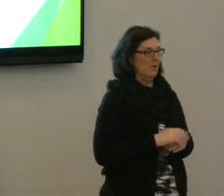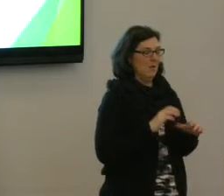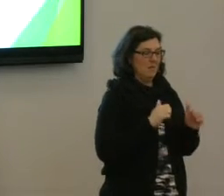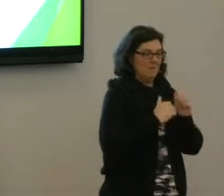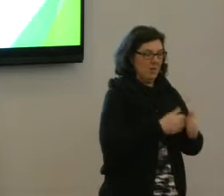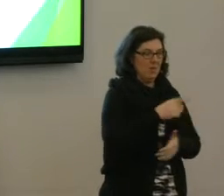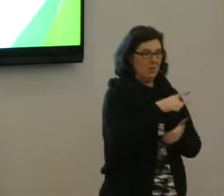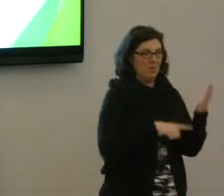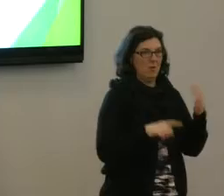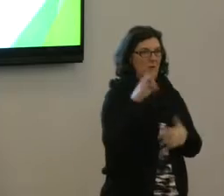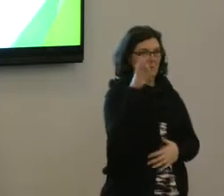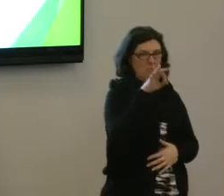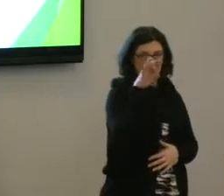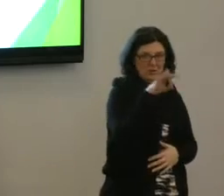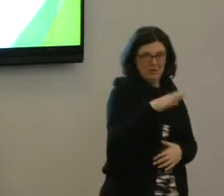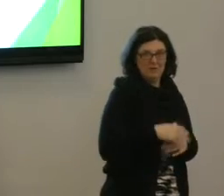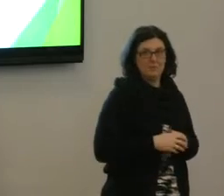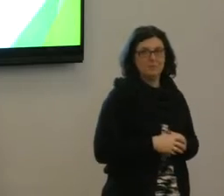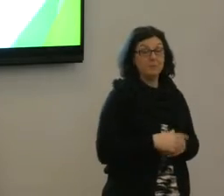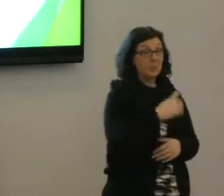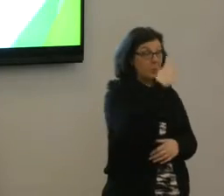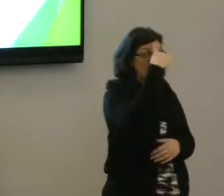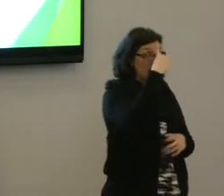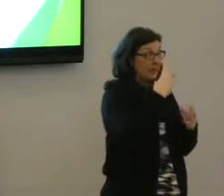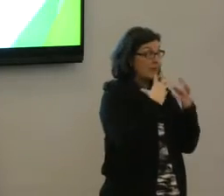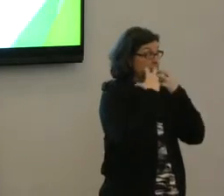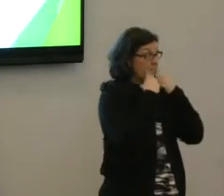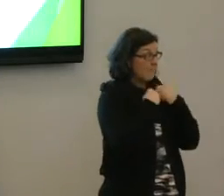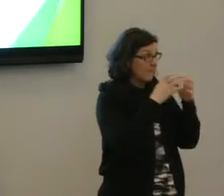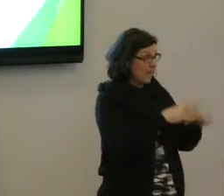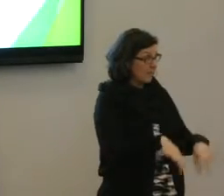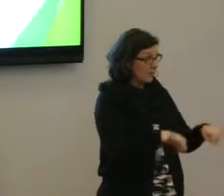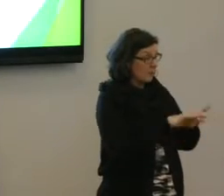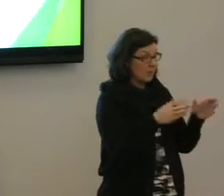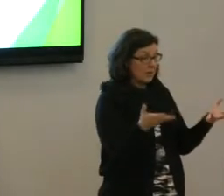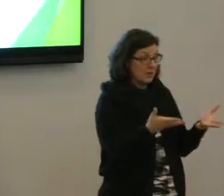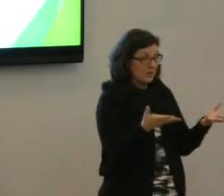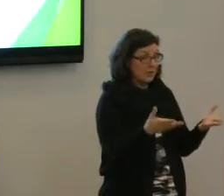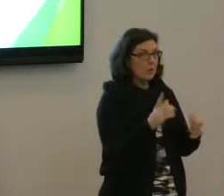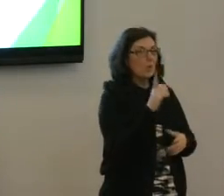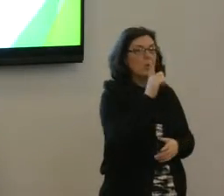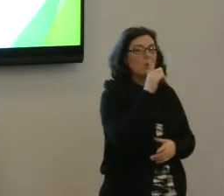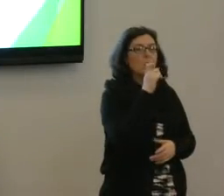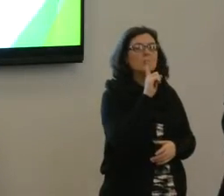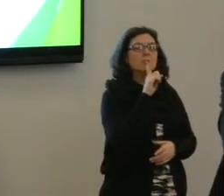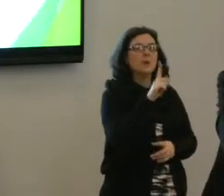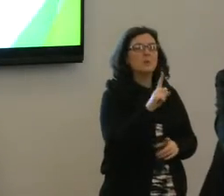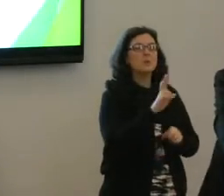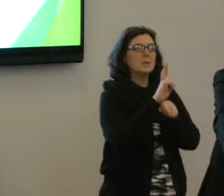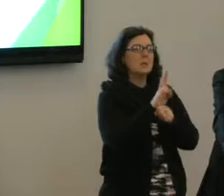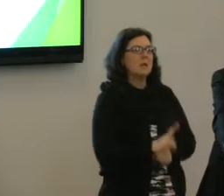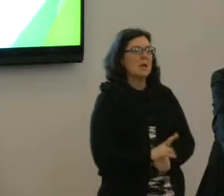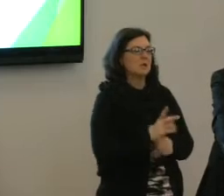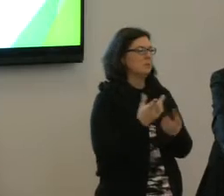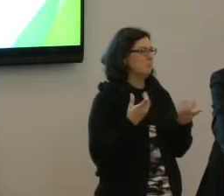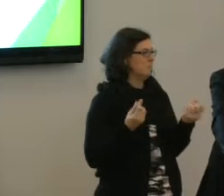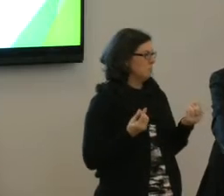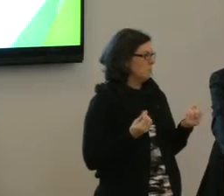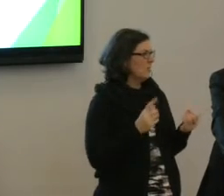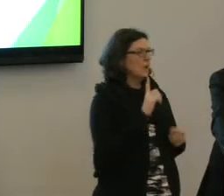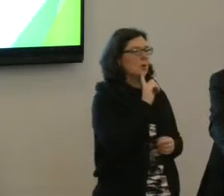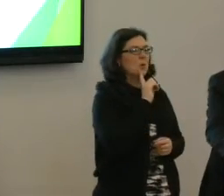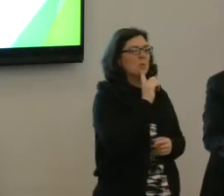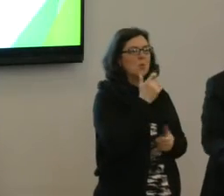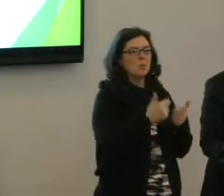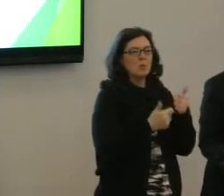Just taking what we already think is valuable here and widening the boundary of who that applies to, and who that